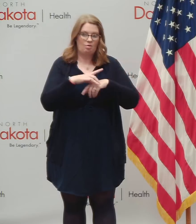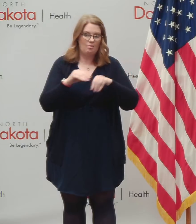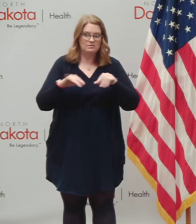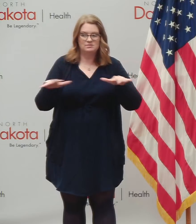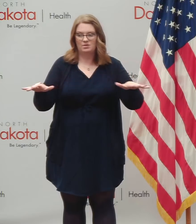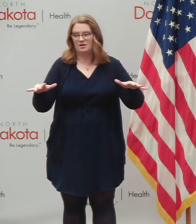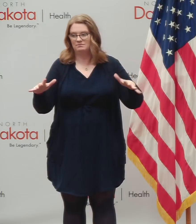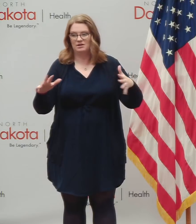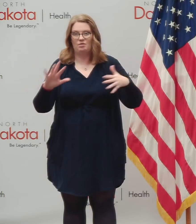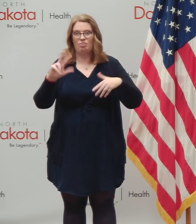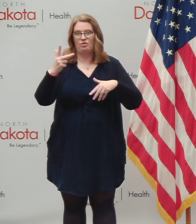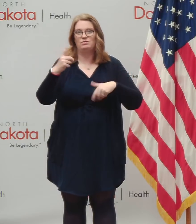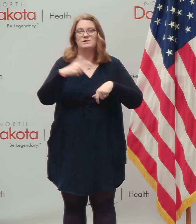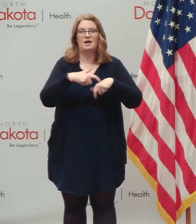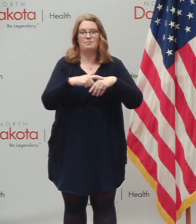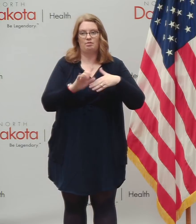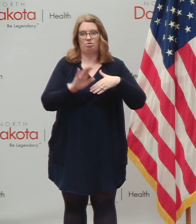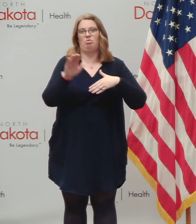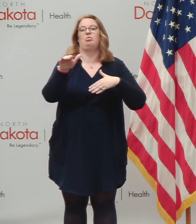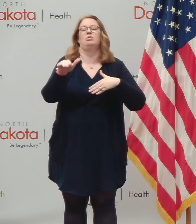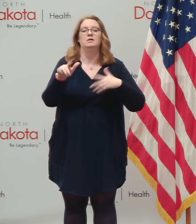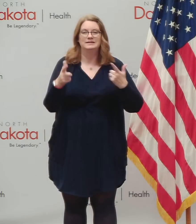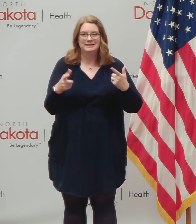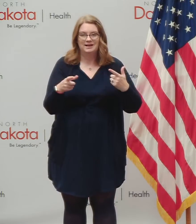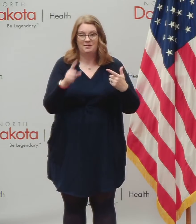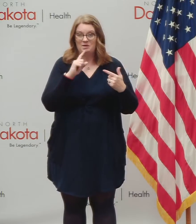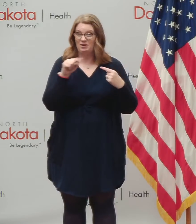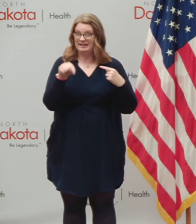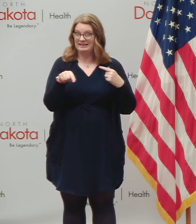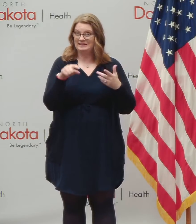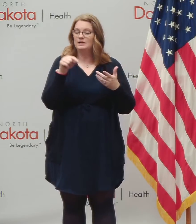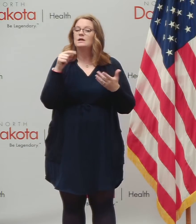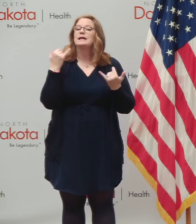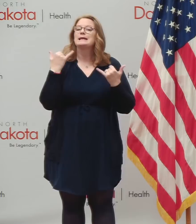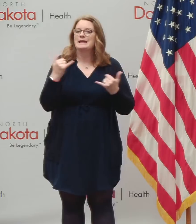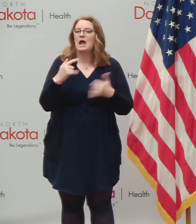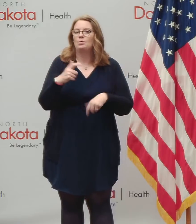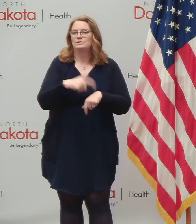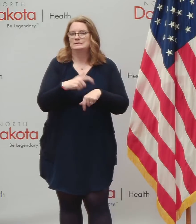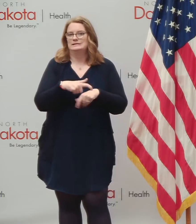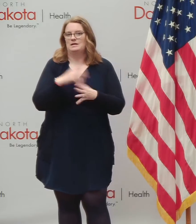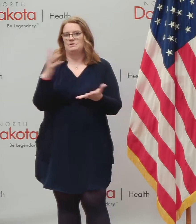plus third wave. This would be a good time for people to, get on Team Mask Up.